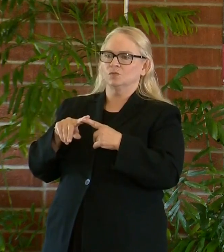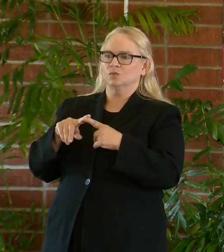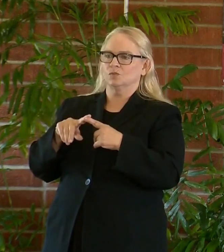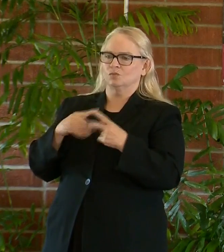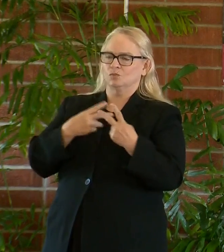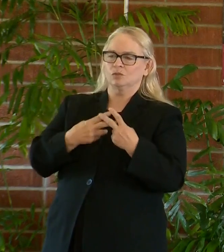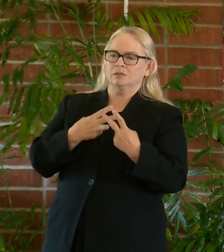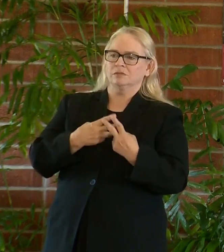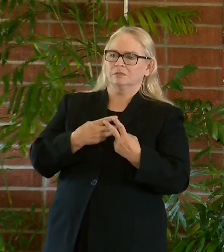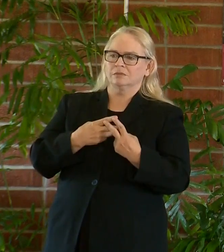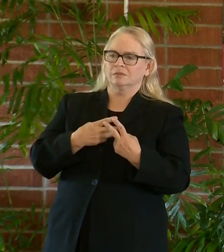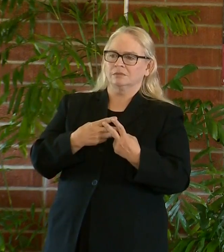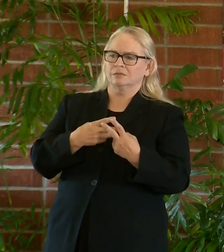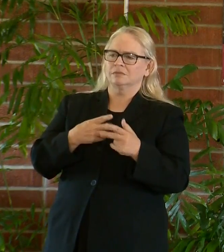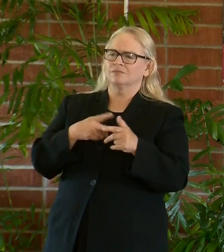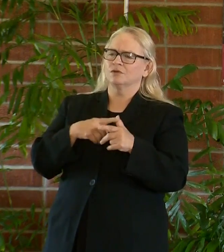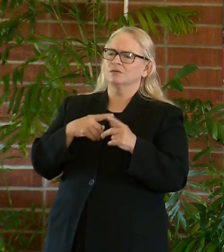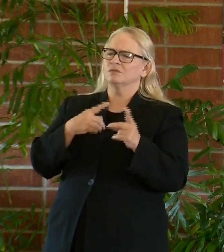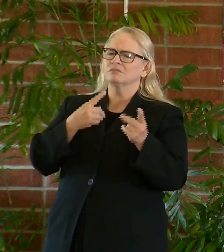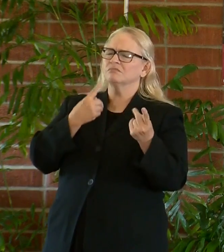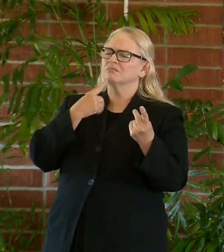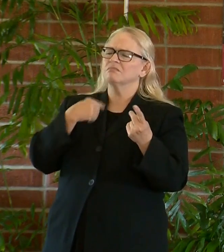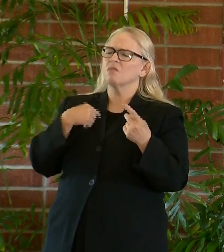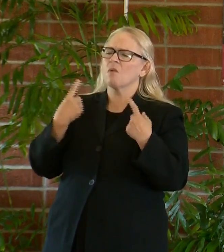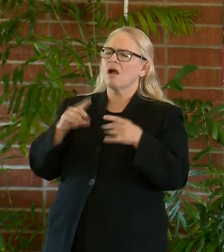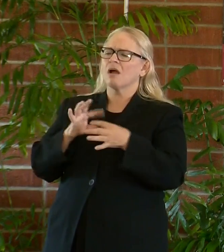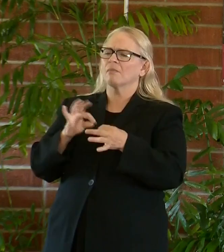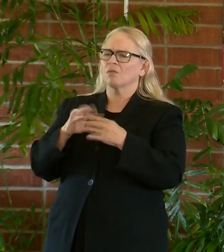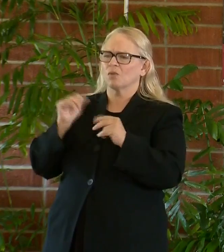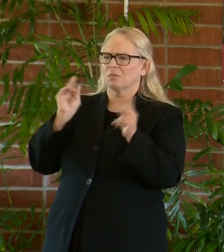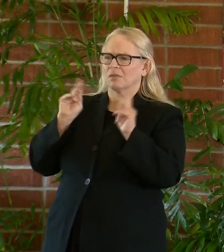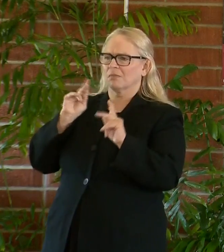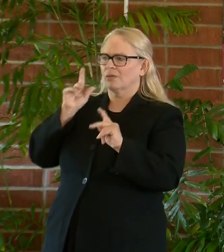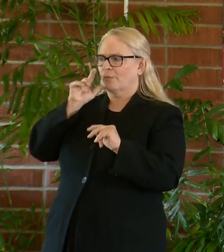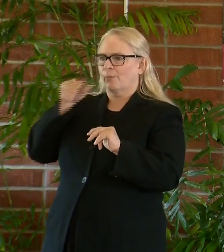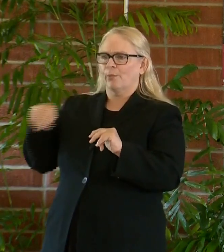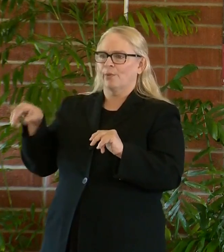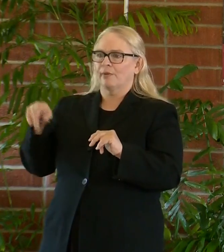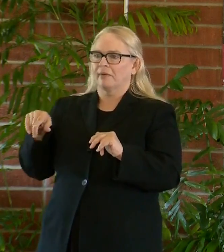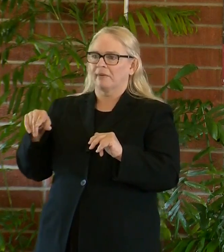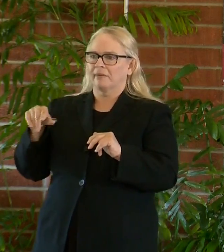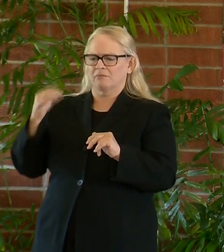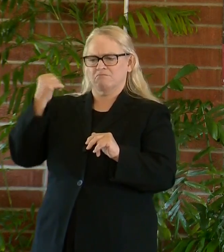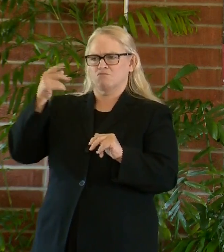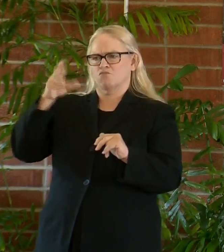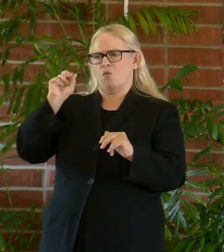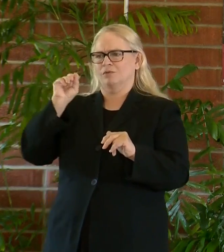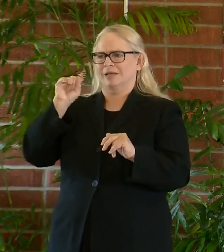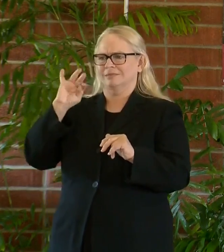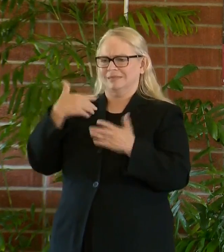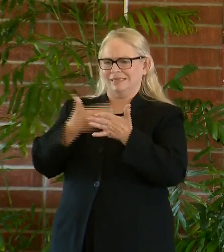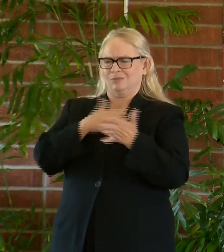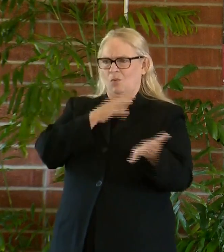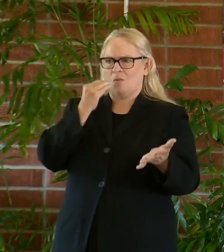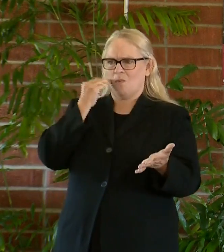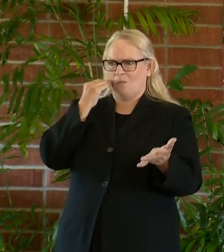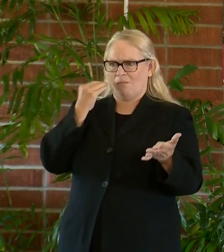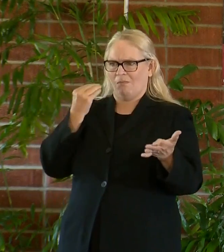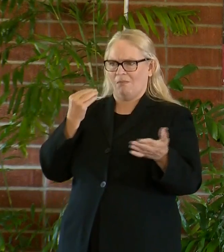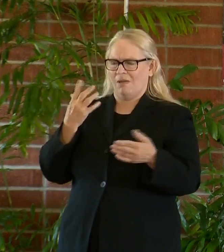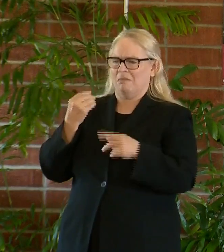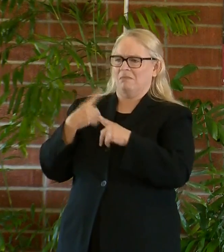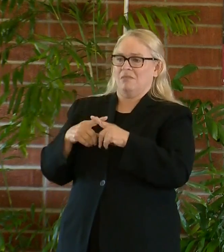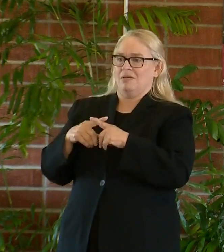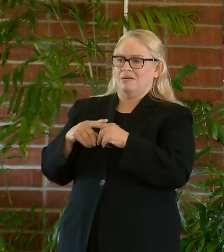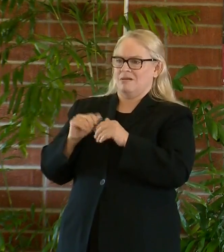your home. And second, does more need to be done to keep the virus from spreading and inmates dying in custody? We've been making a lot of progress in this